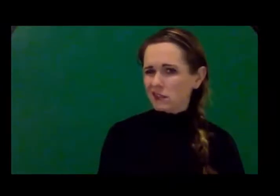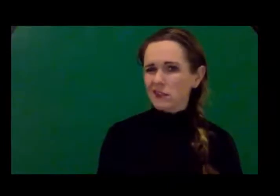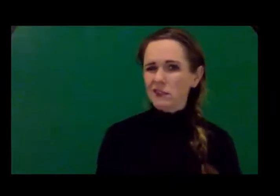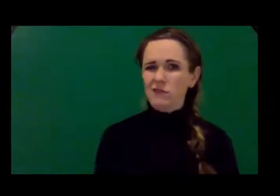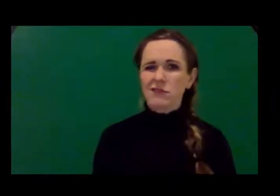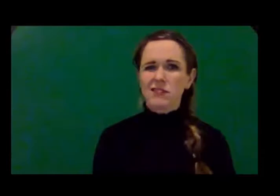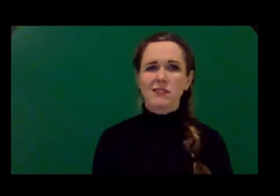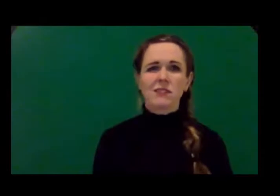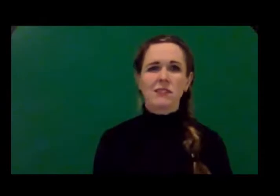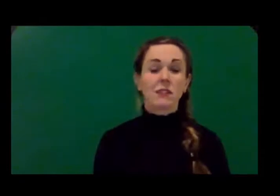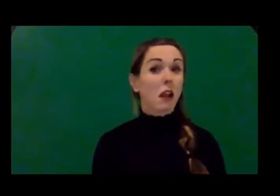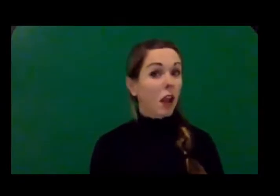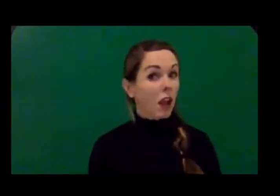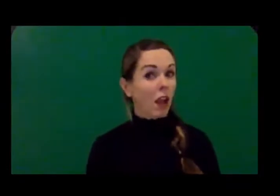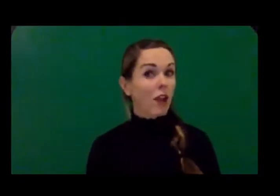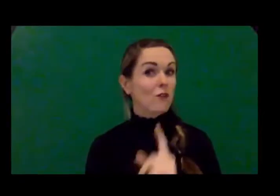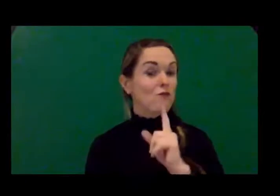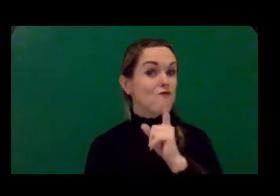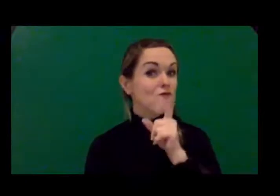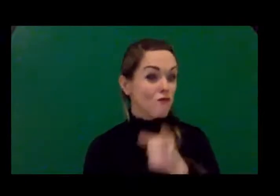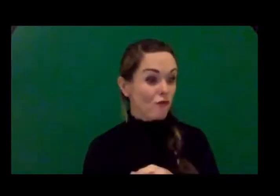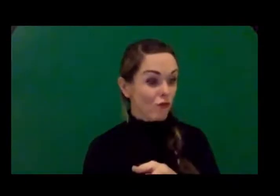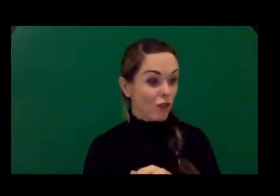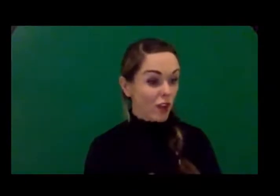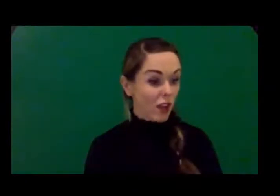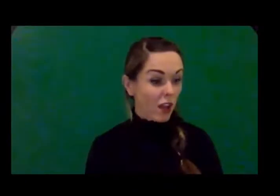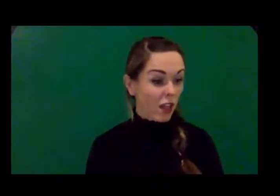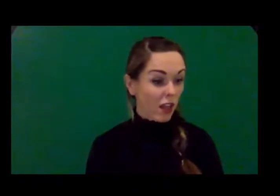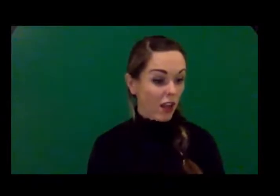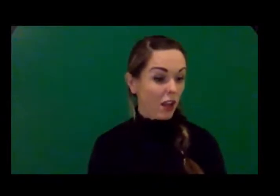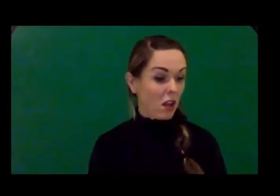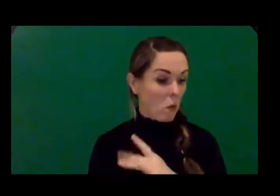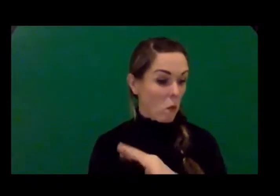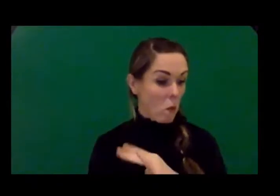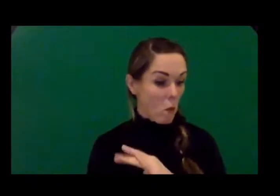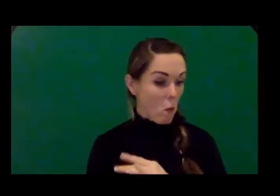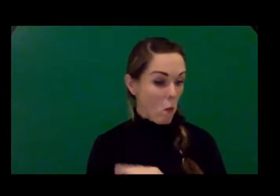Really? Wow, that's cool.